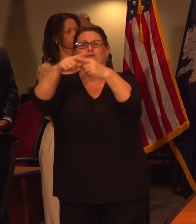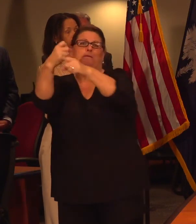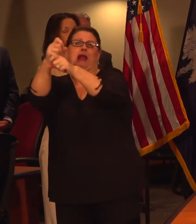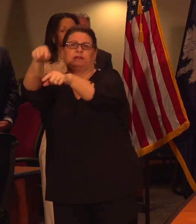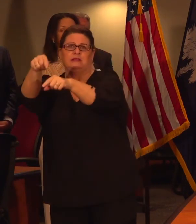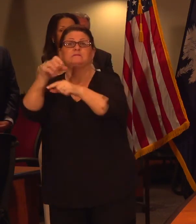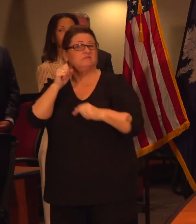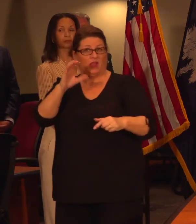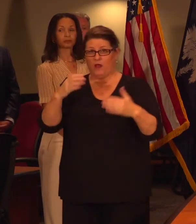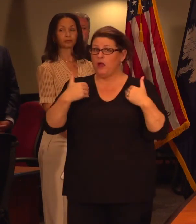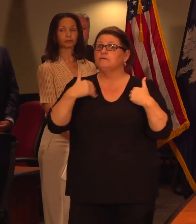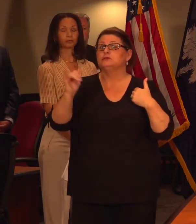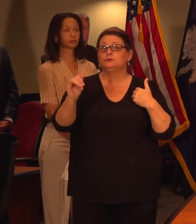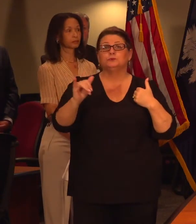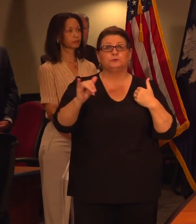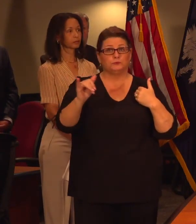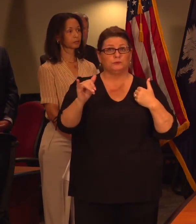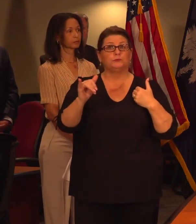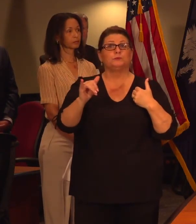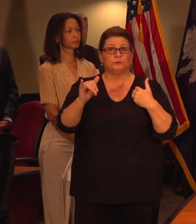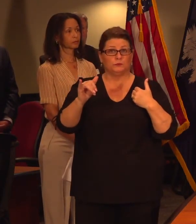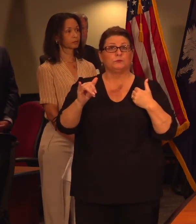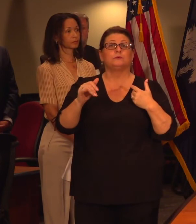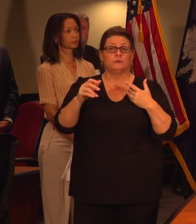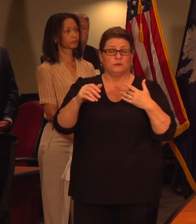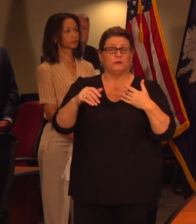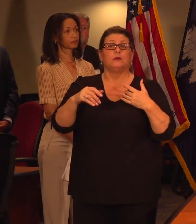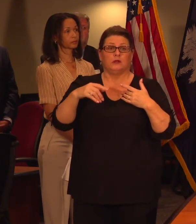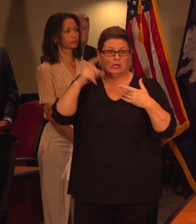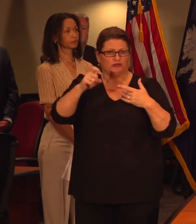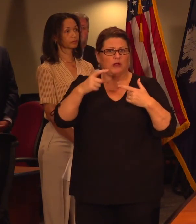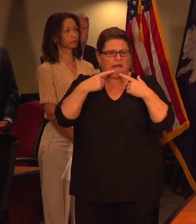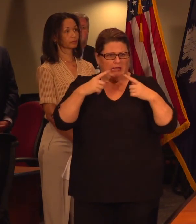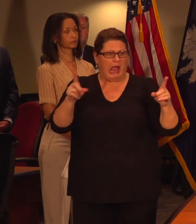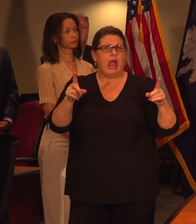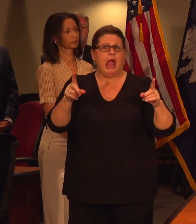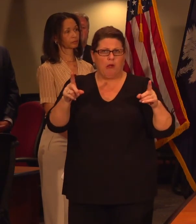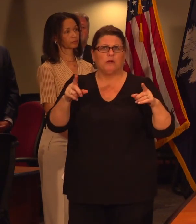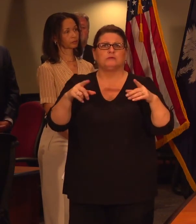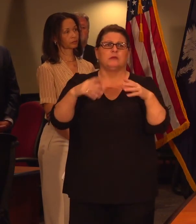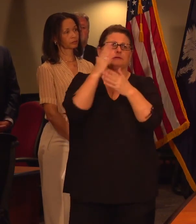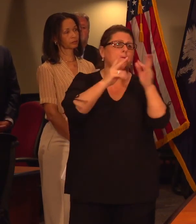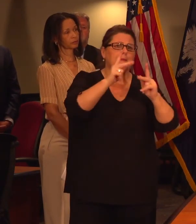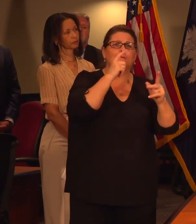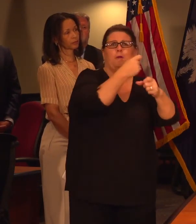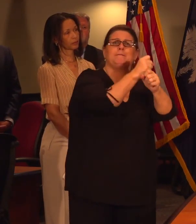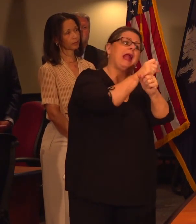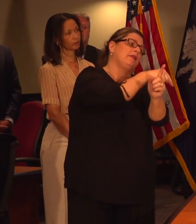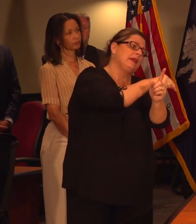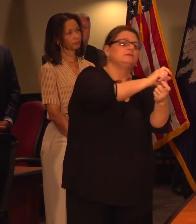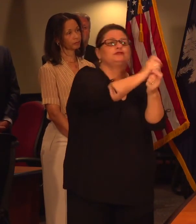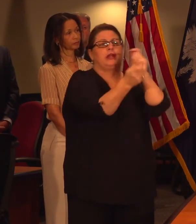Carolina that'll be announced, if they haven't already been announced, to people that are coming over and making masks and face shields